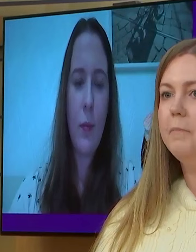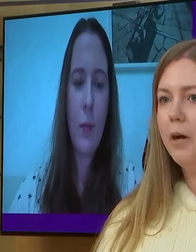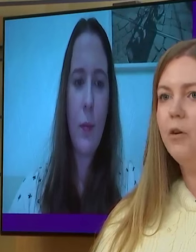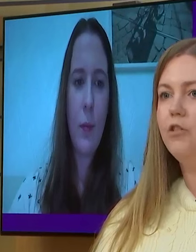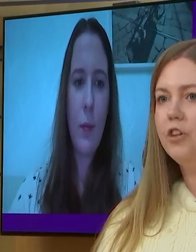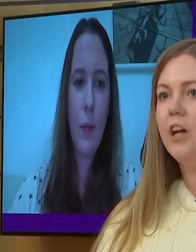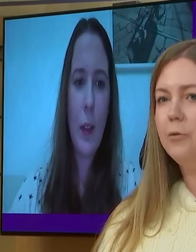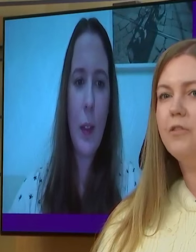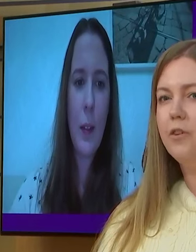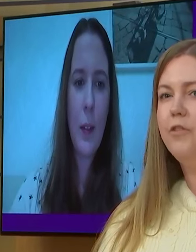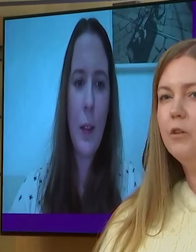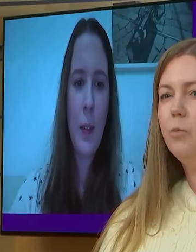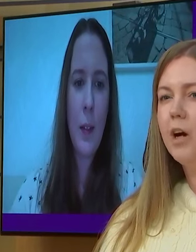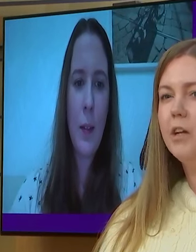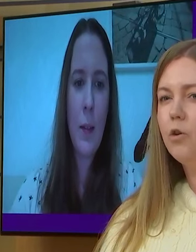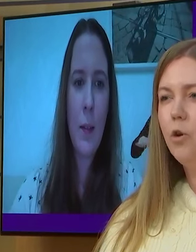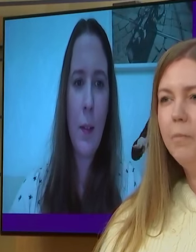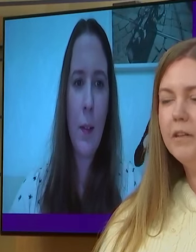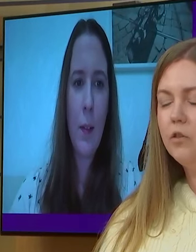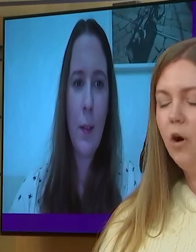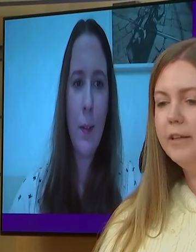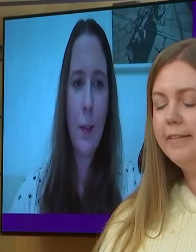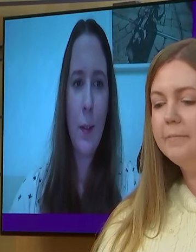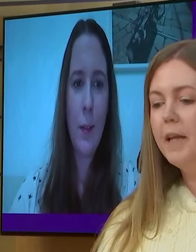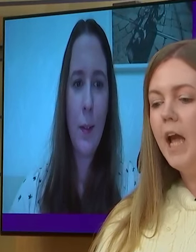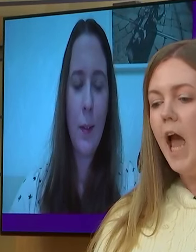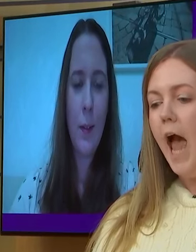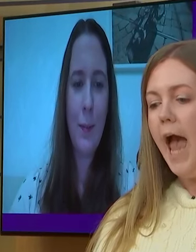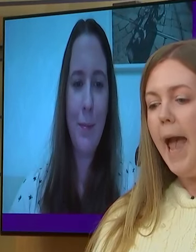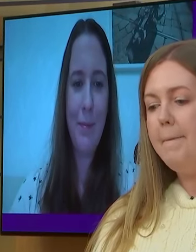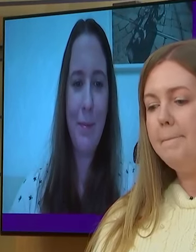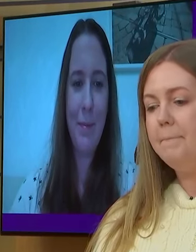on marine biology graduates for field work in October in Scotland.